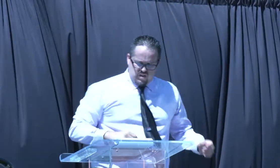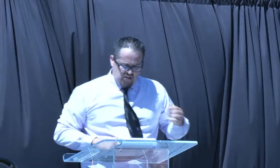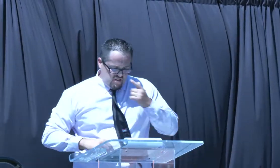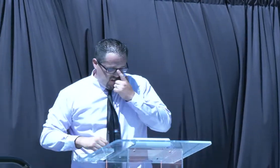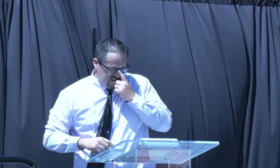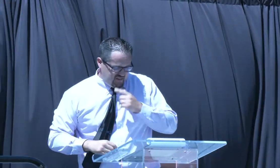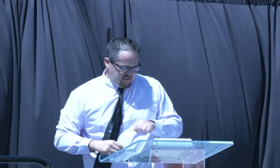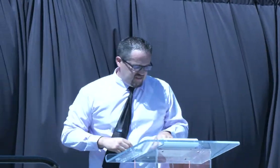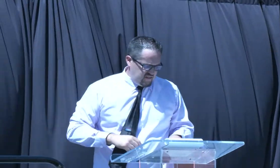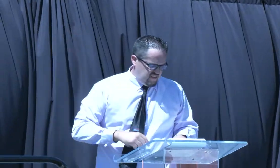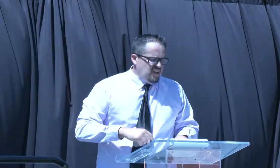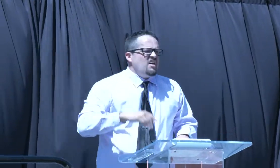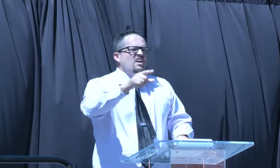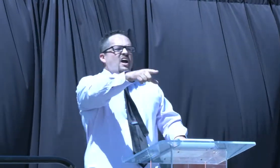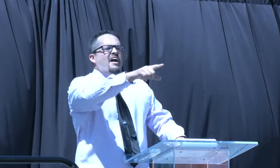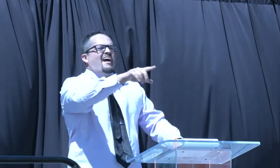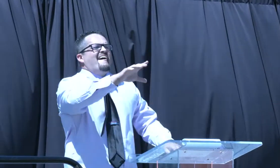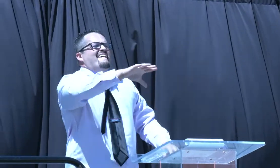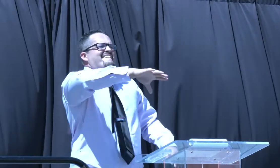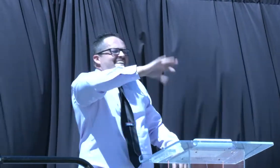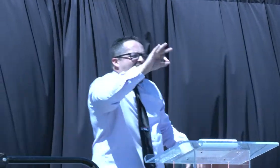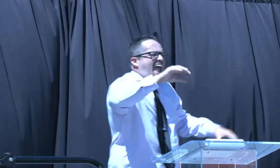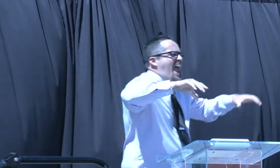So again, travel as much as you can.